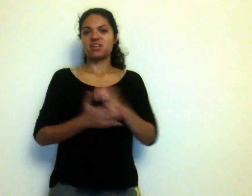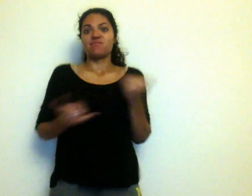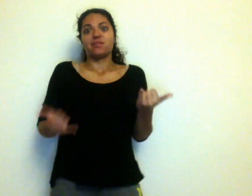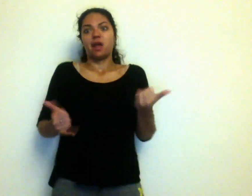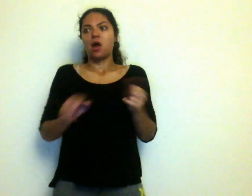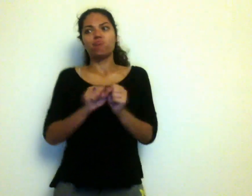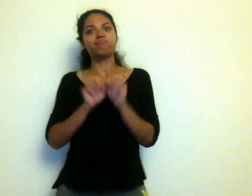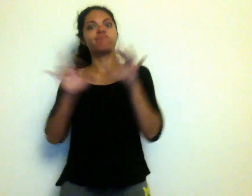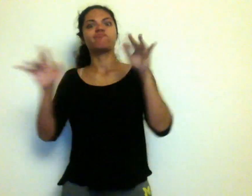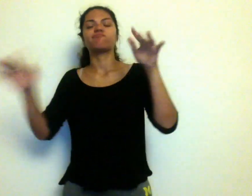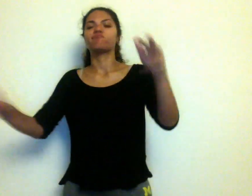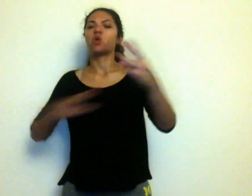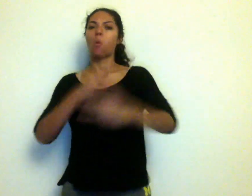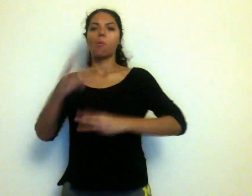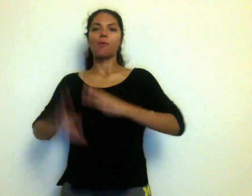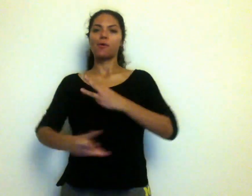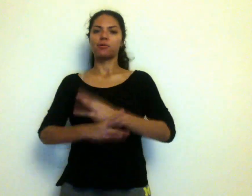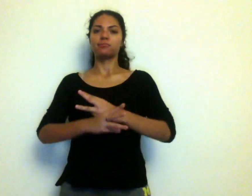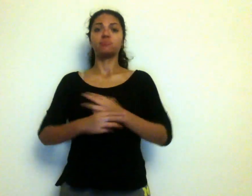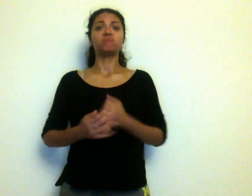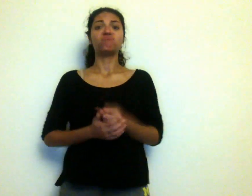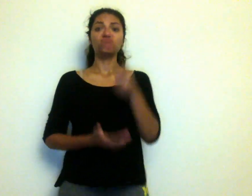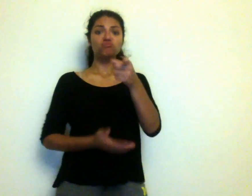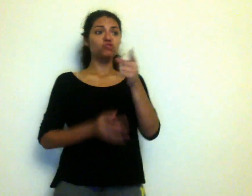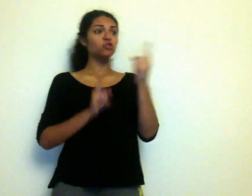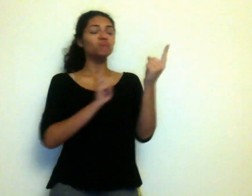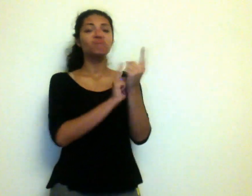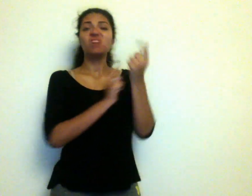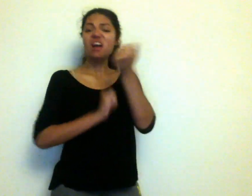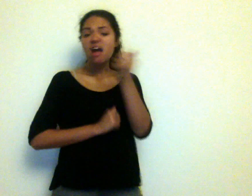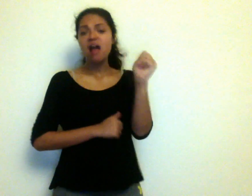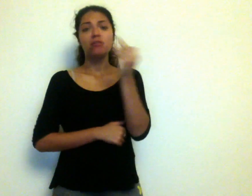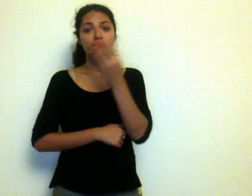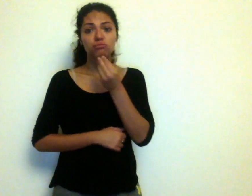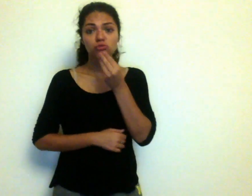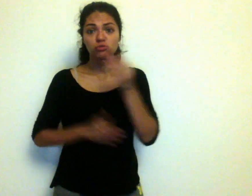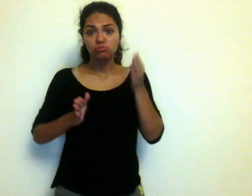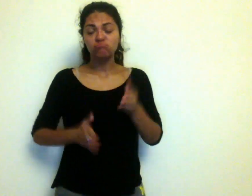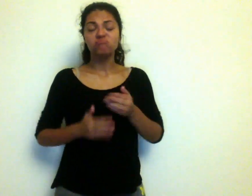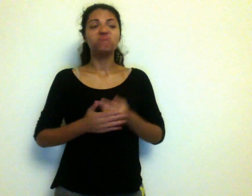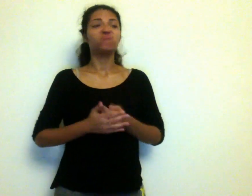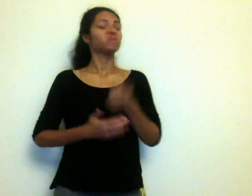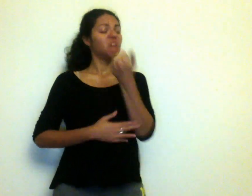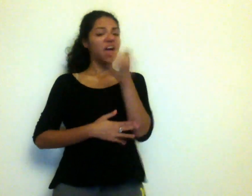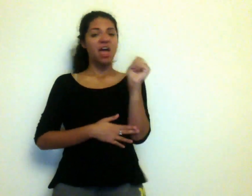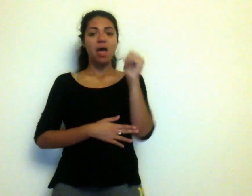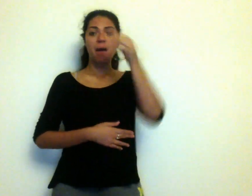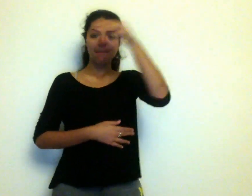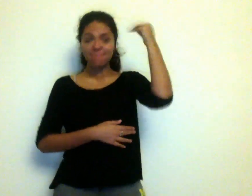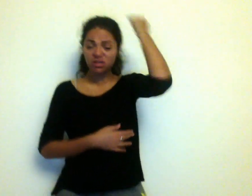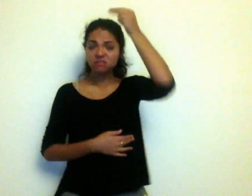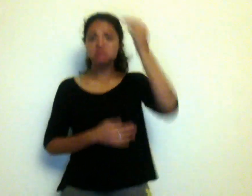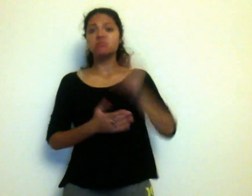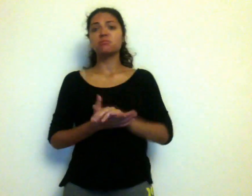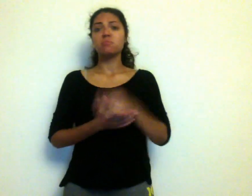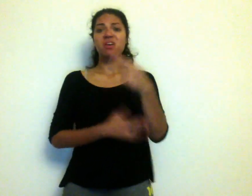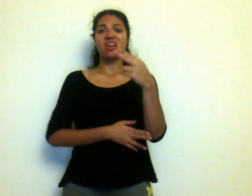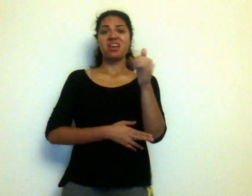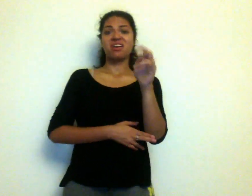talk to almost any Jew today, any Muslim, any Hindu, and he will trace you back to the atrocities